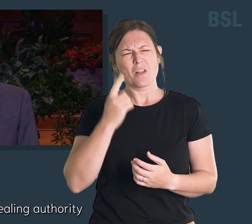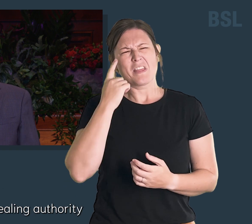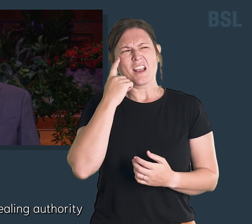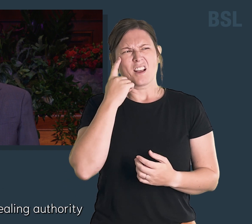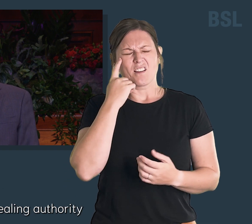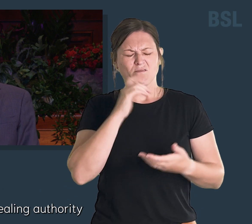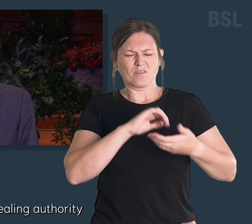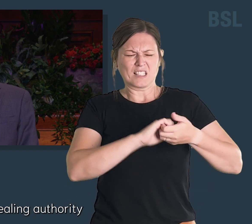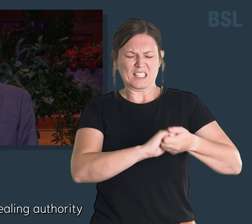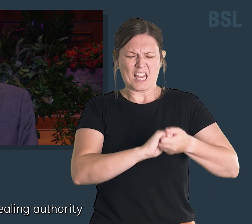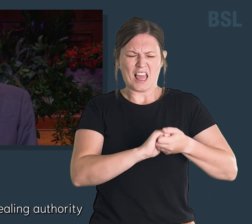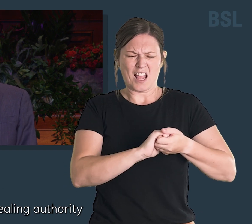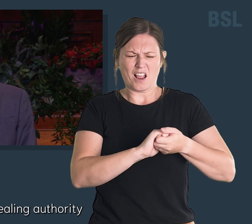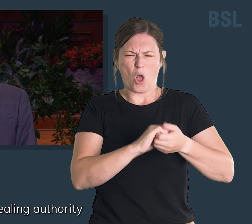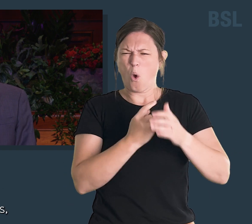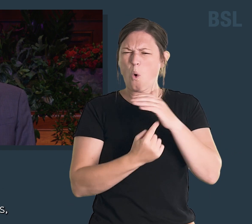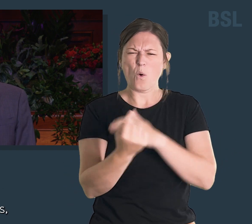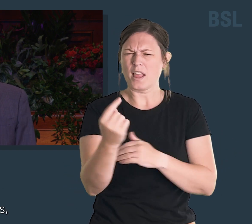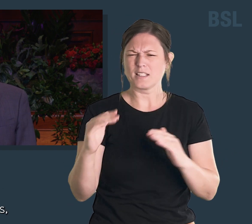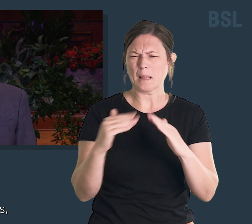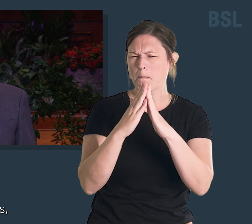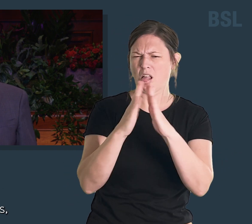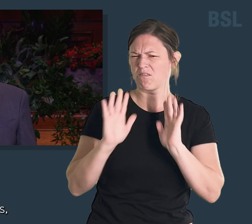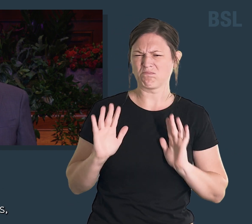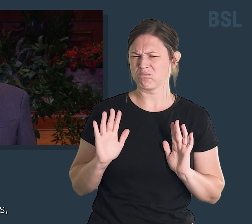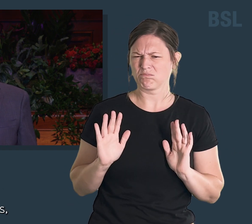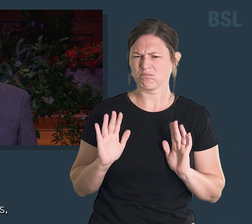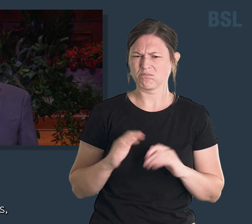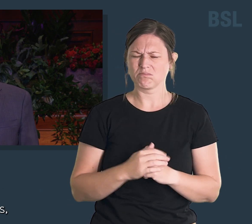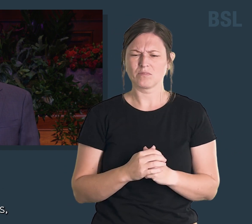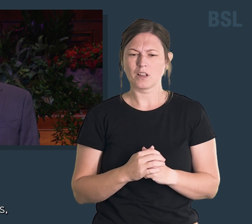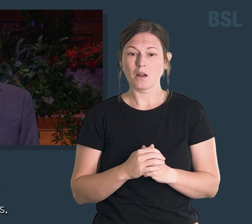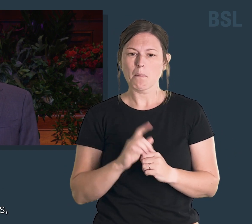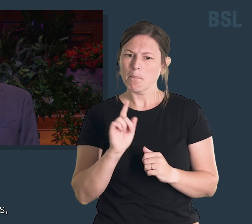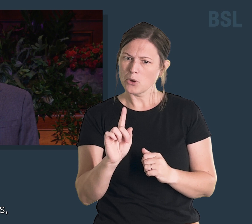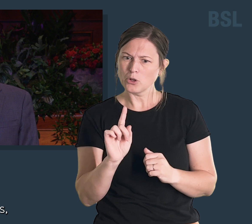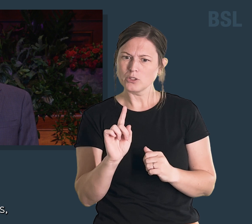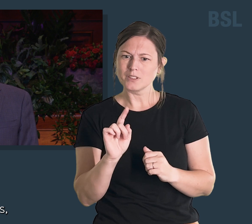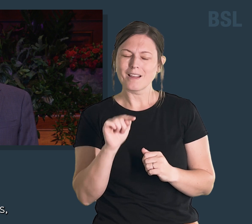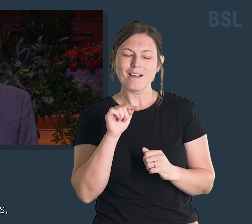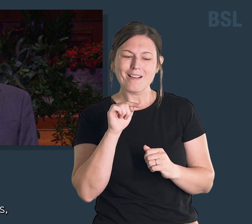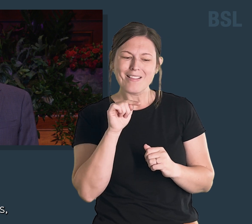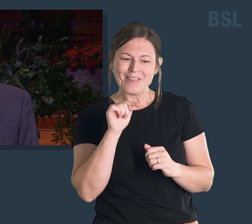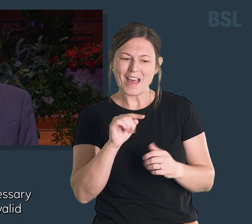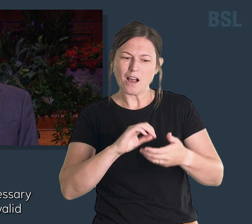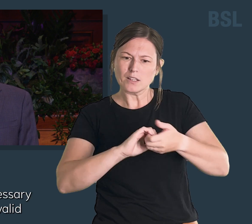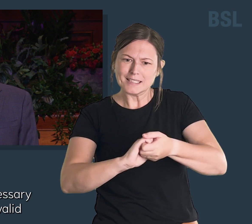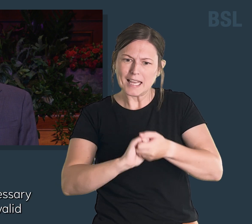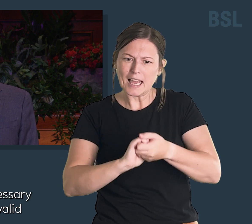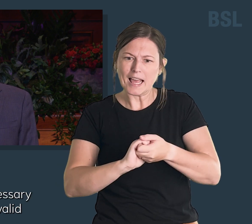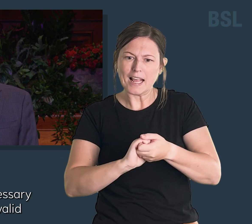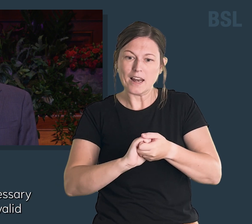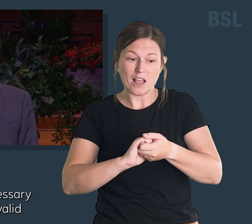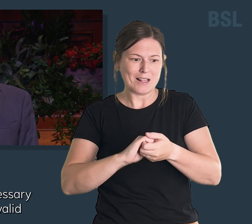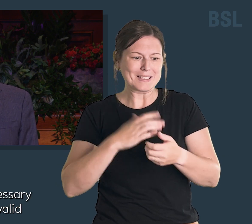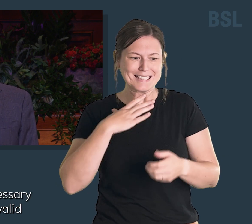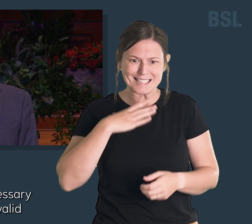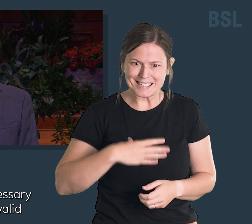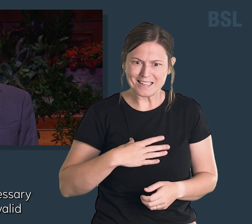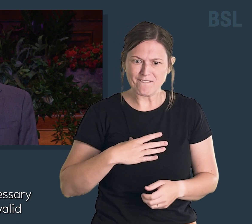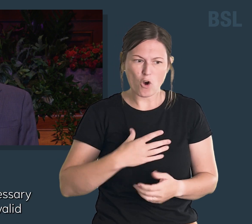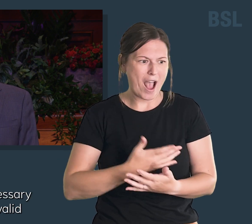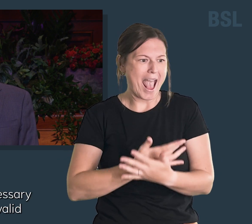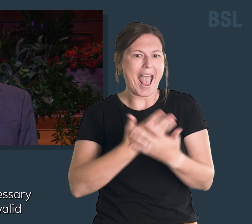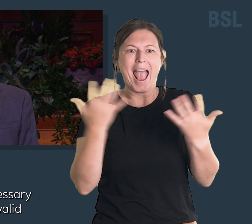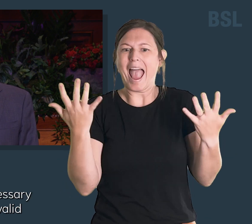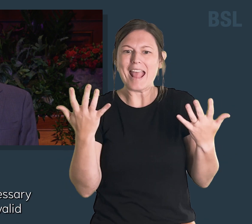We tend to think of the sealing authority as applying only to certain temple ordinances. But that authority is necessary